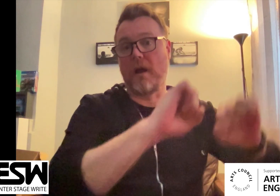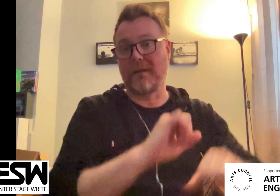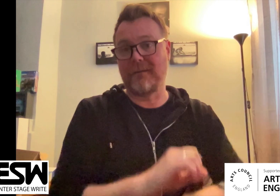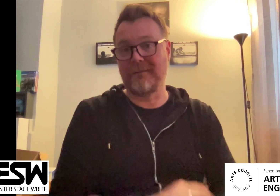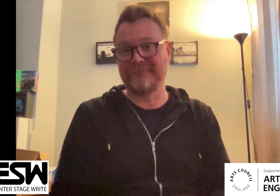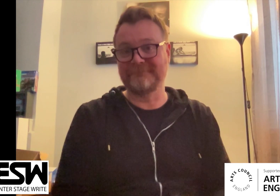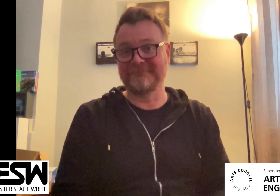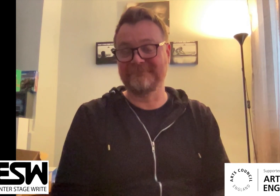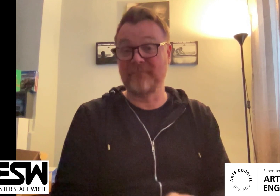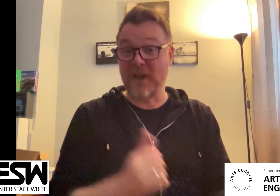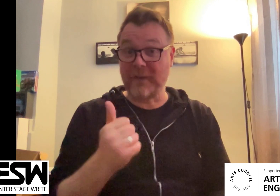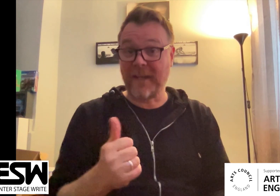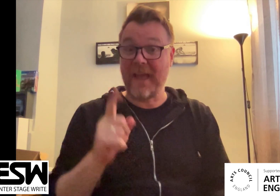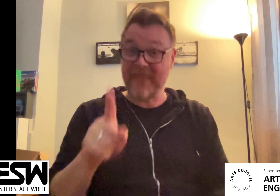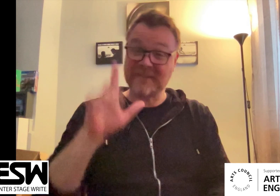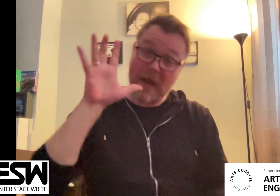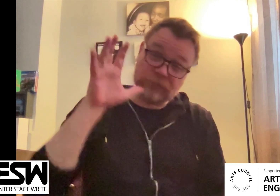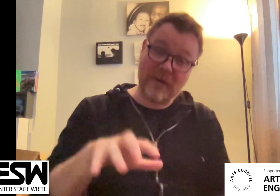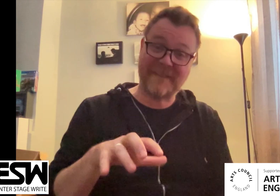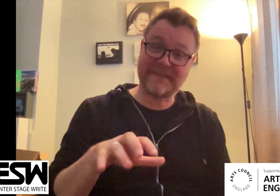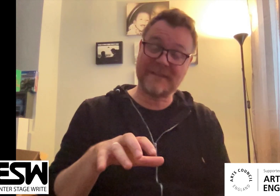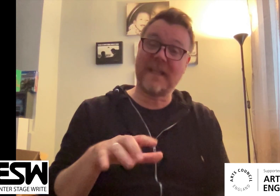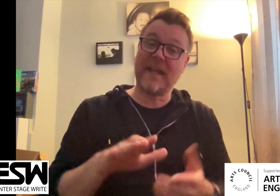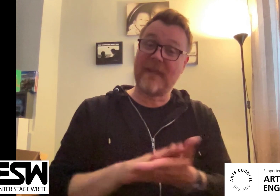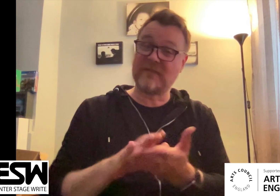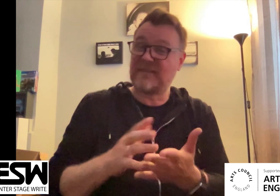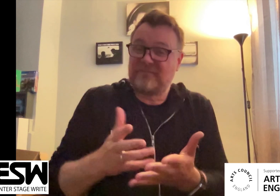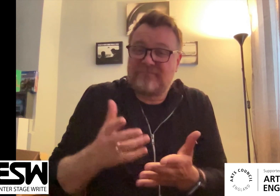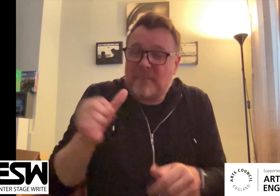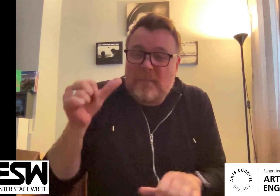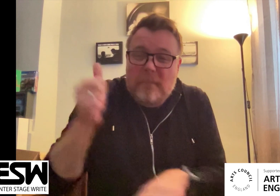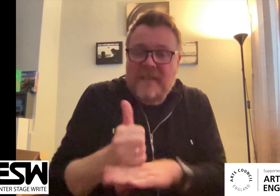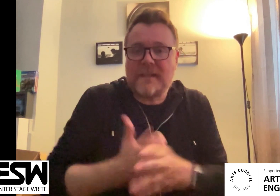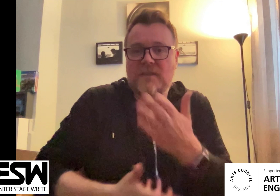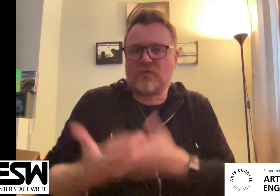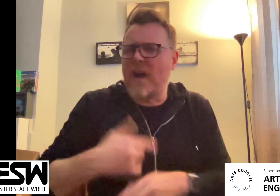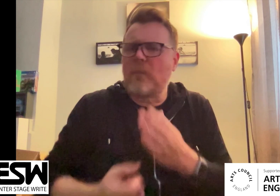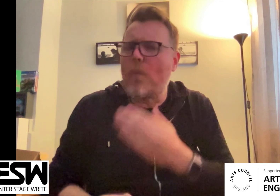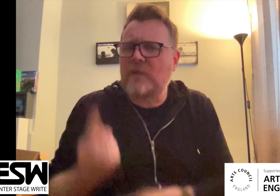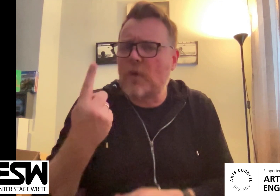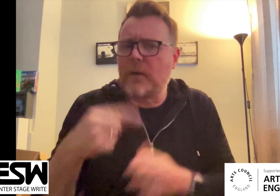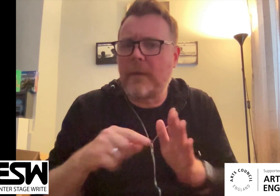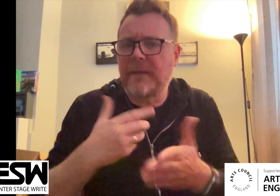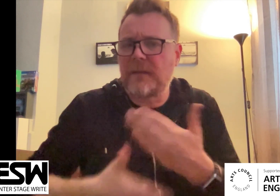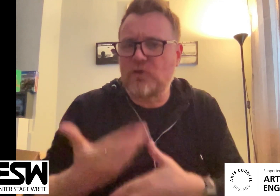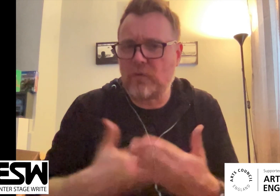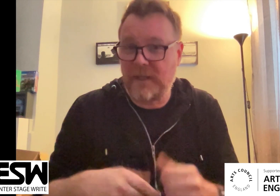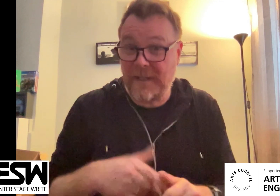And it's the bad landowner. Okay? That is your premise. And that's your basic story about what is